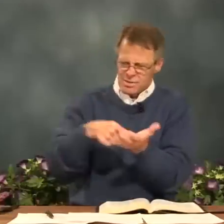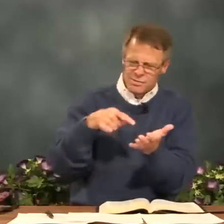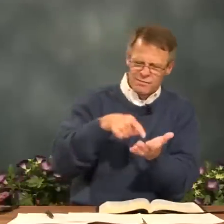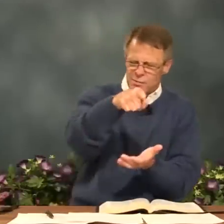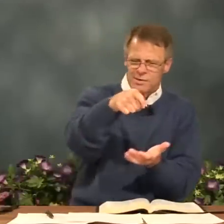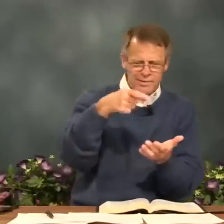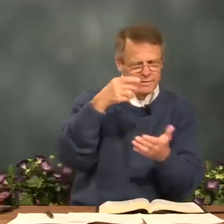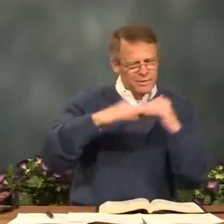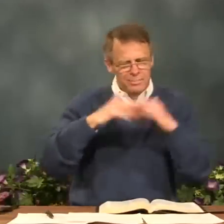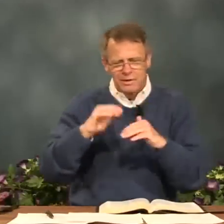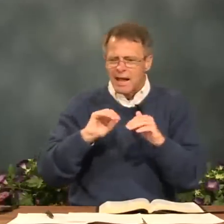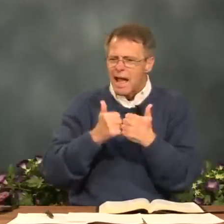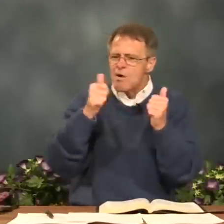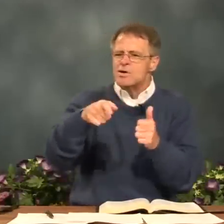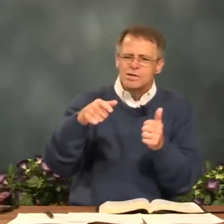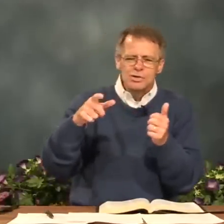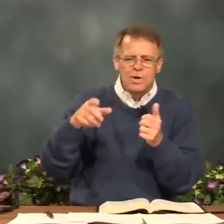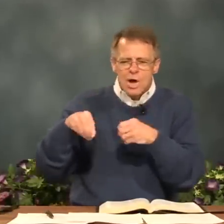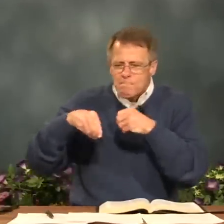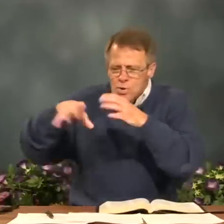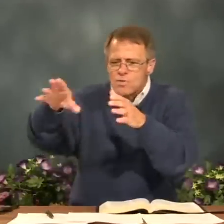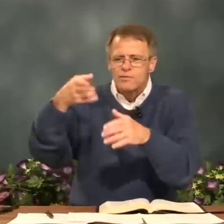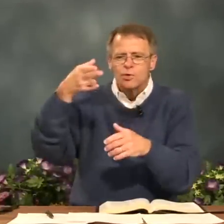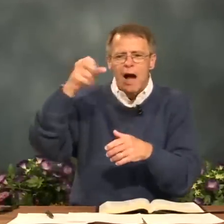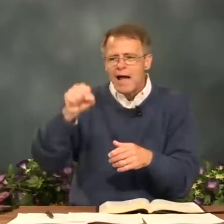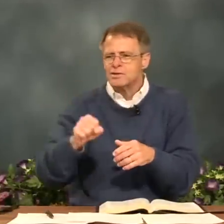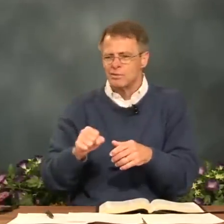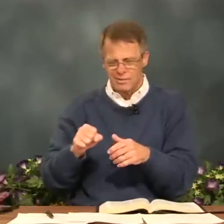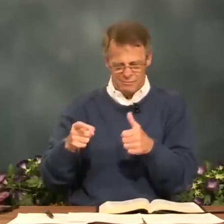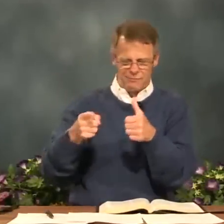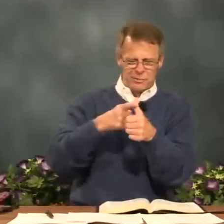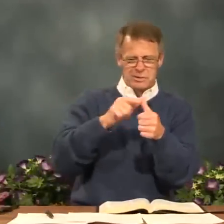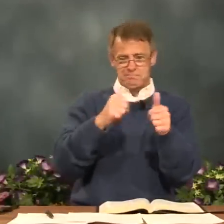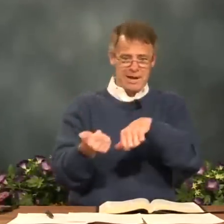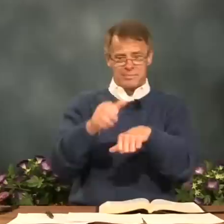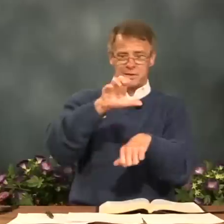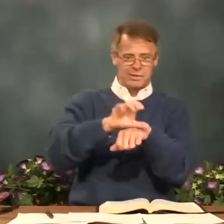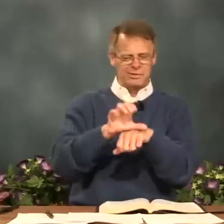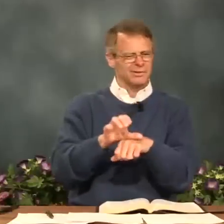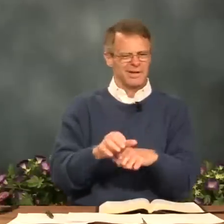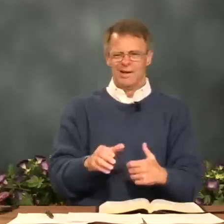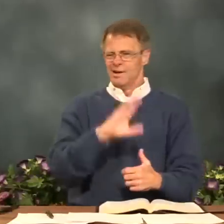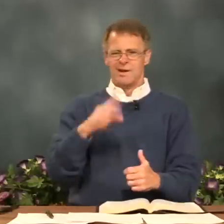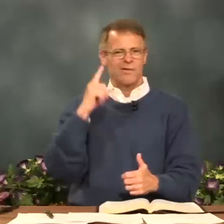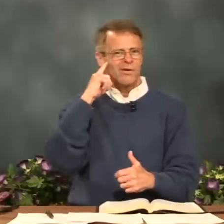you afford the building? How could you move to a high school? A First Baptist Church, never heard